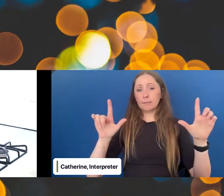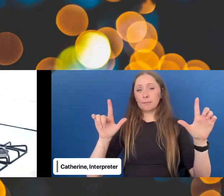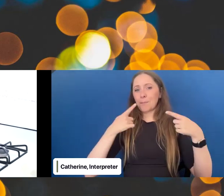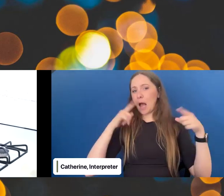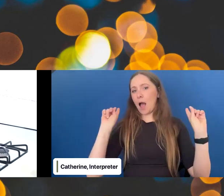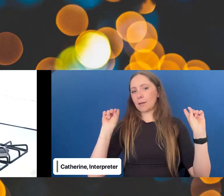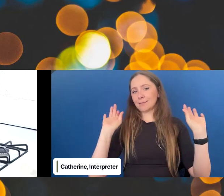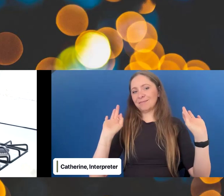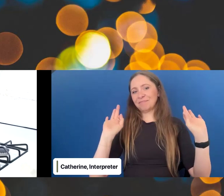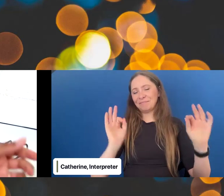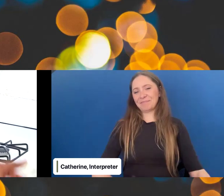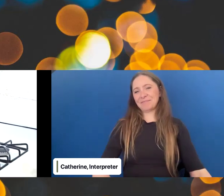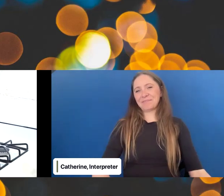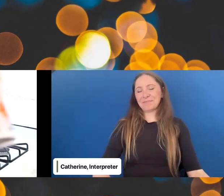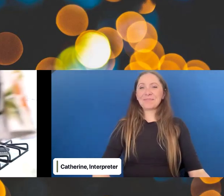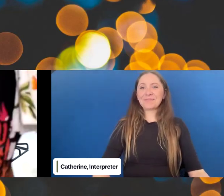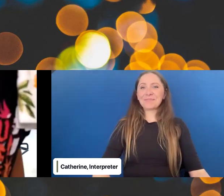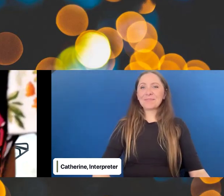Go. All right.